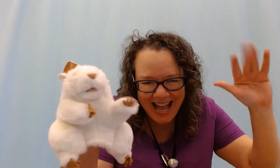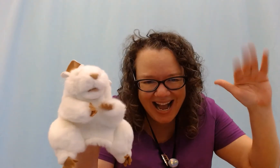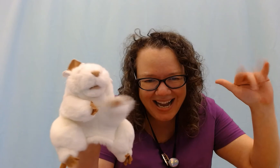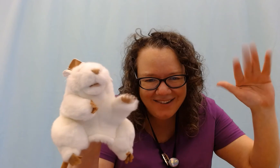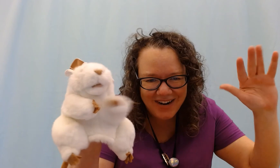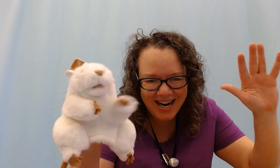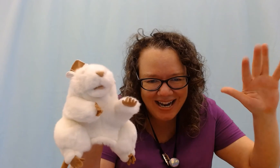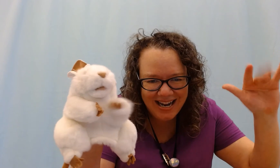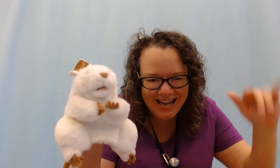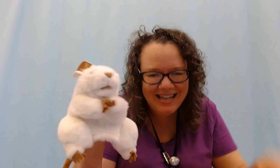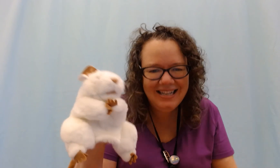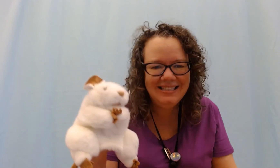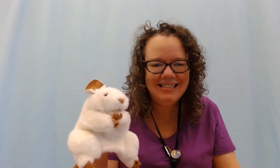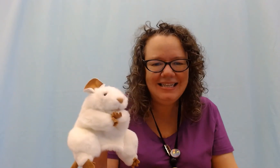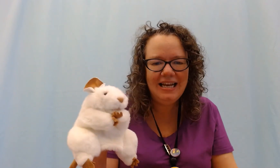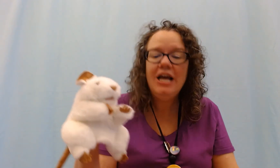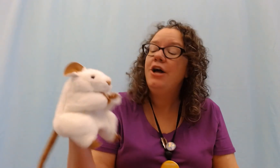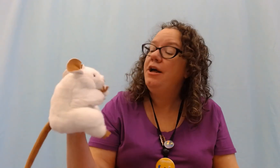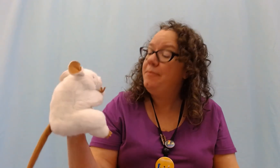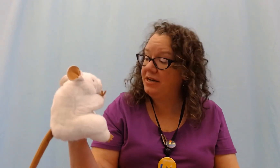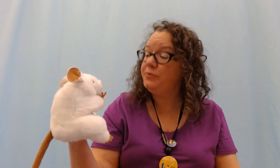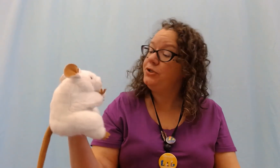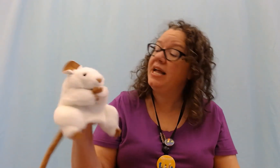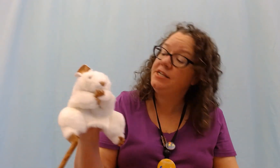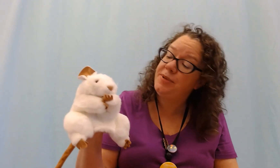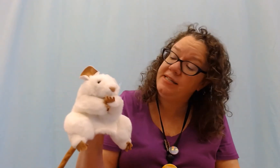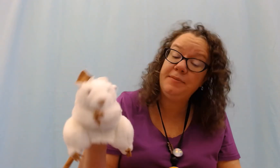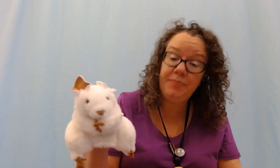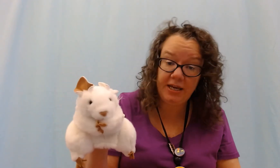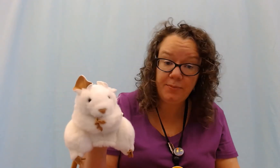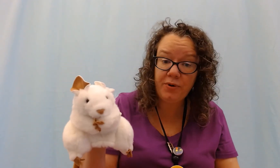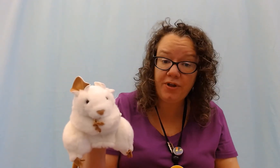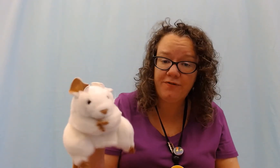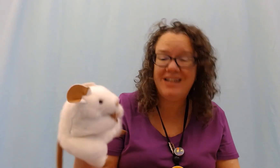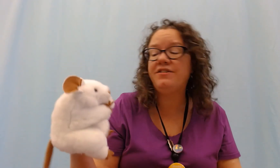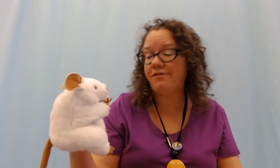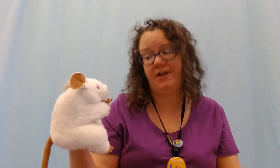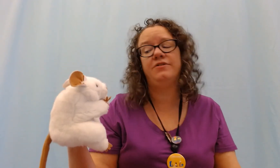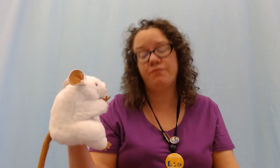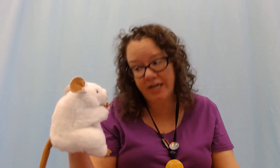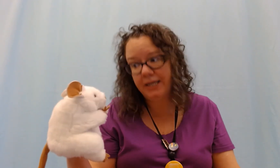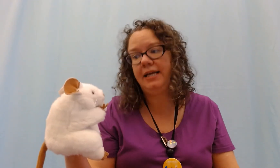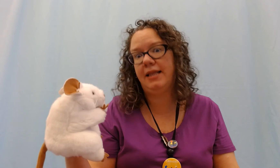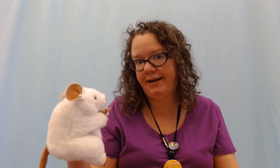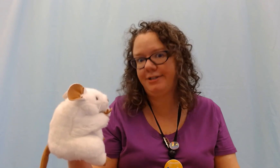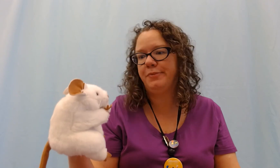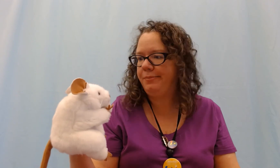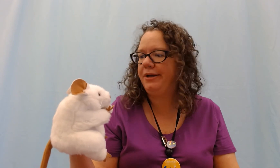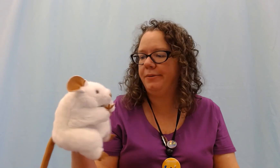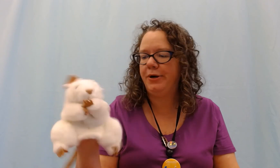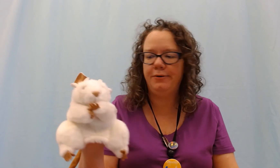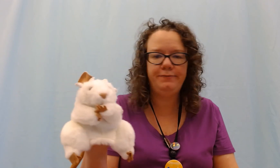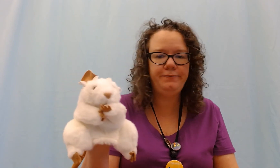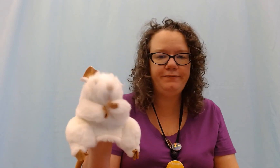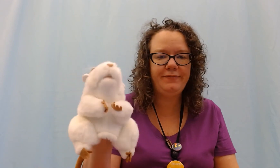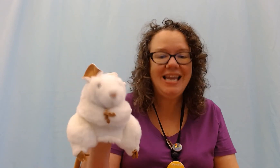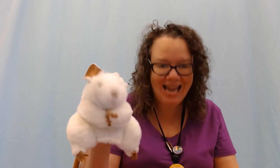Hi, friends. Mouse, would you like to play some peekaboo with our friends? Our friends really like to play peekaboo.